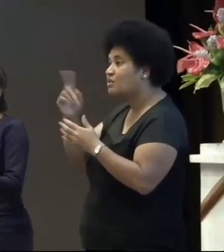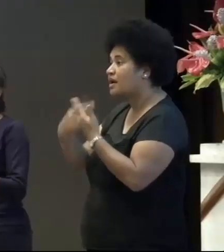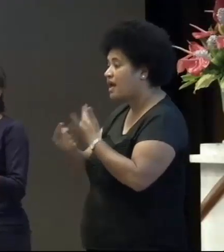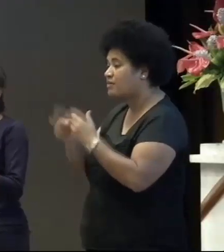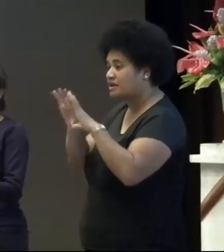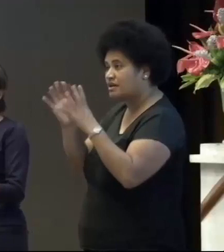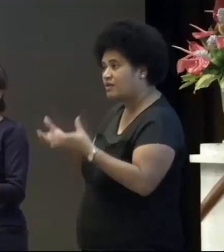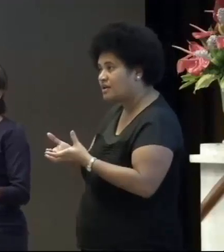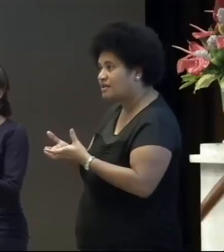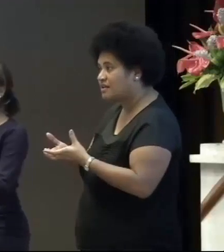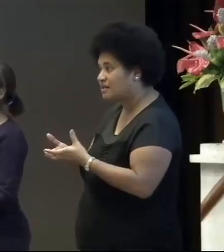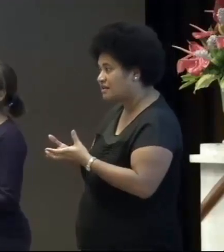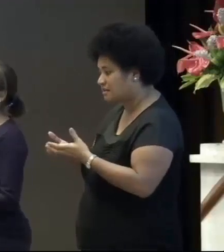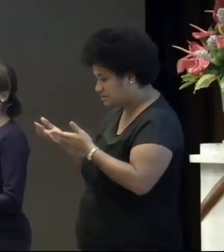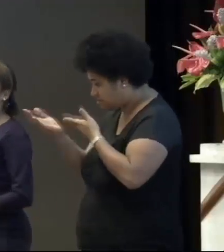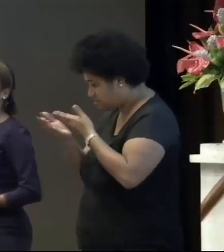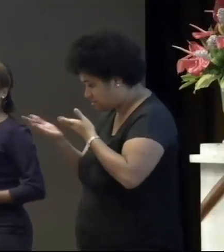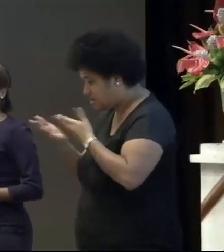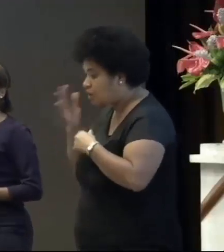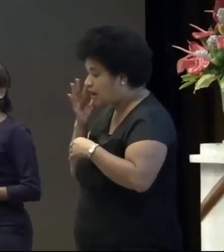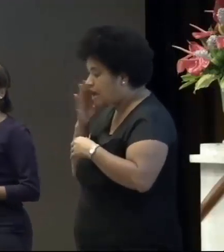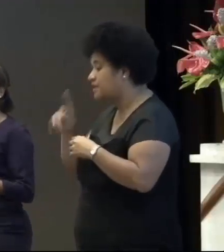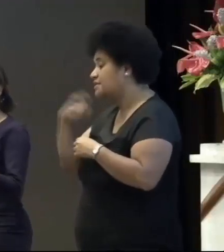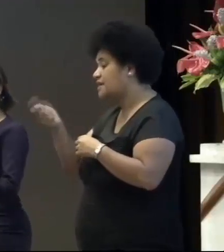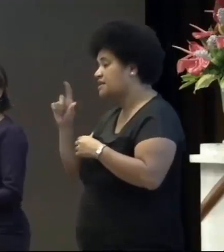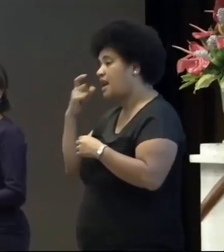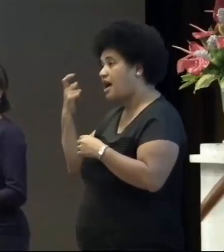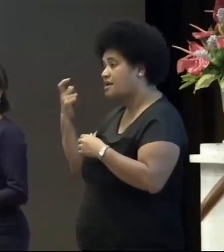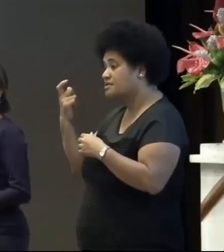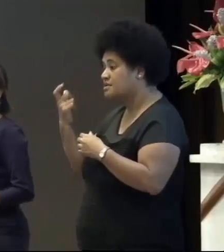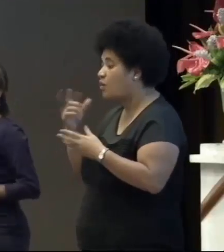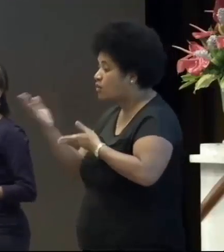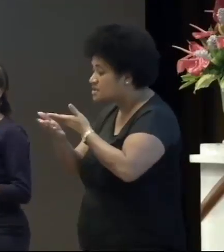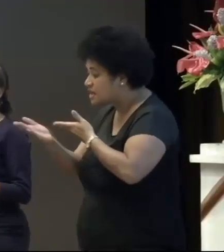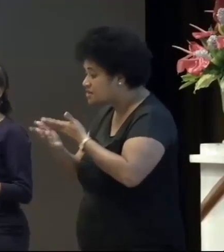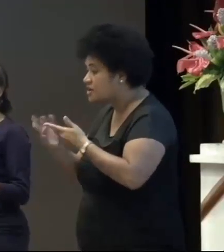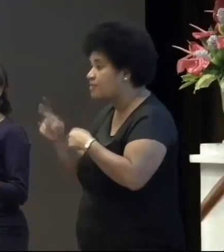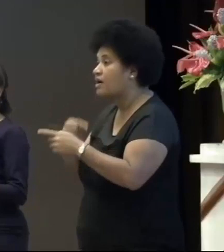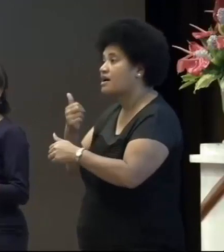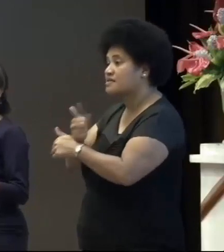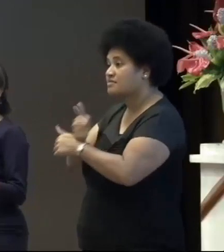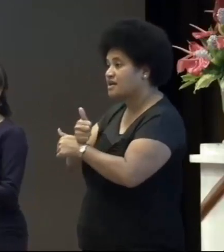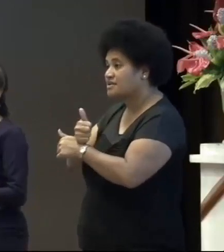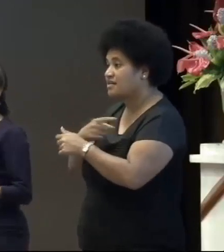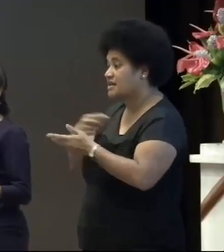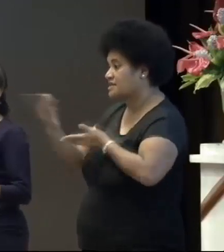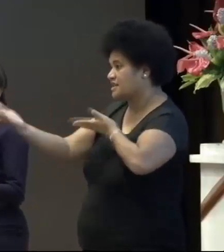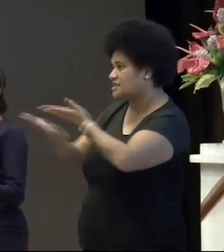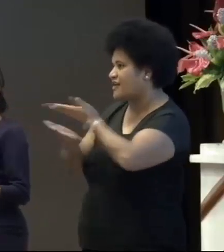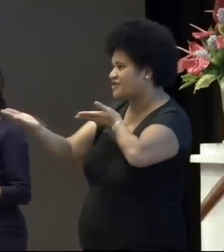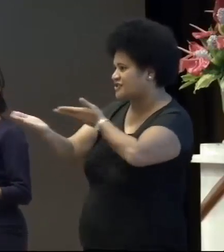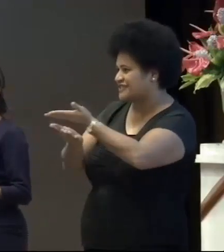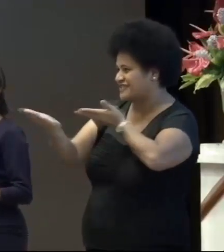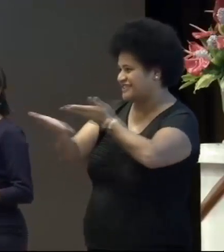group discussions on Facebook, when is the next tutorial, or what are the discussions on our assignments. These are interactions that students are already